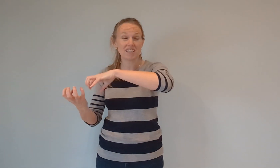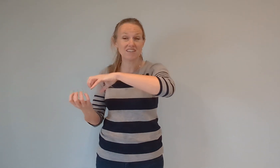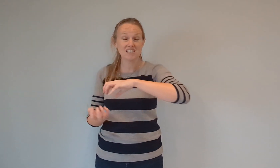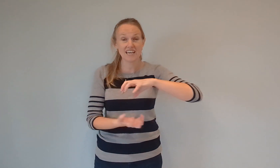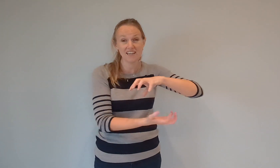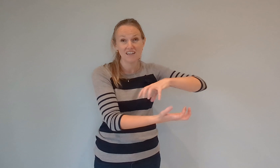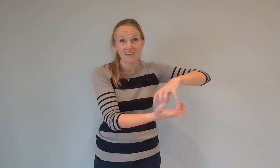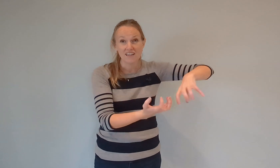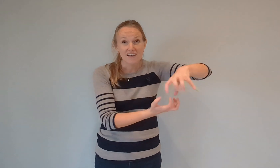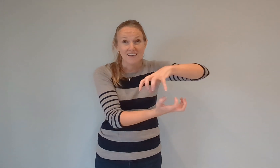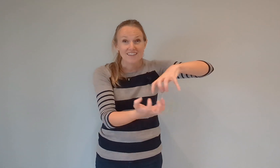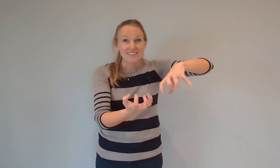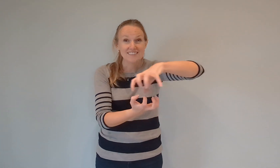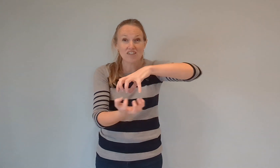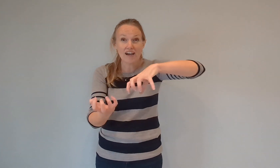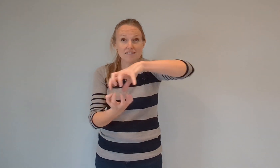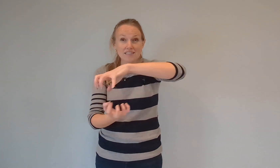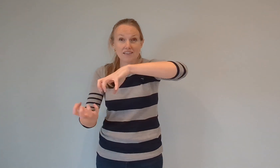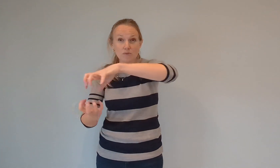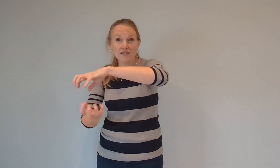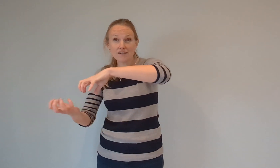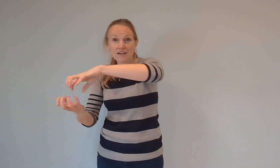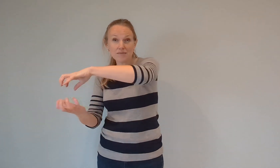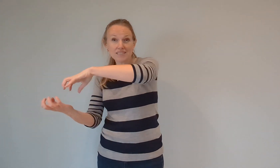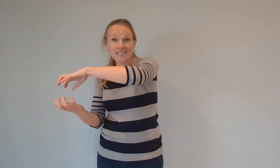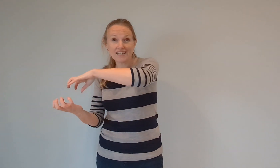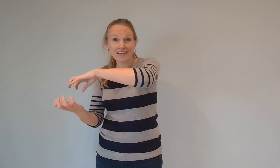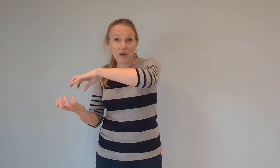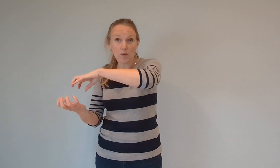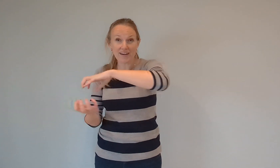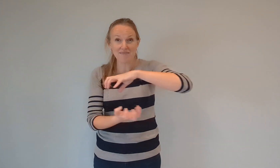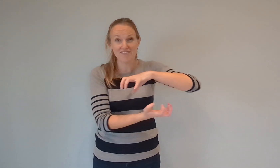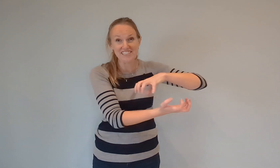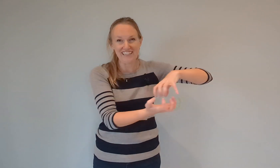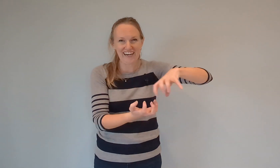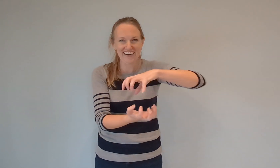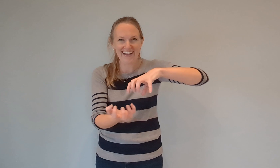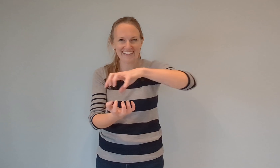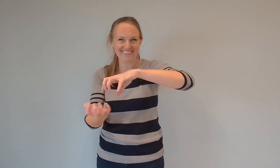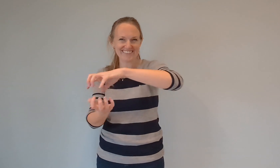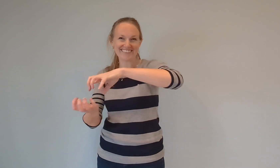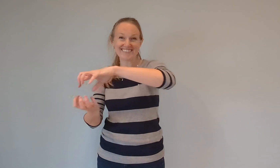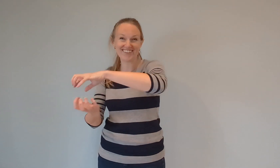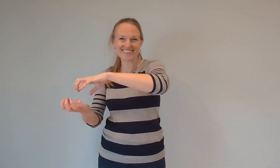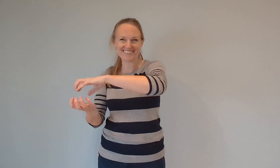here today. So outside the window, I am seeing what I'm visually creating for you. It's very